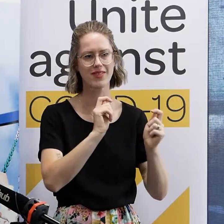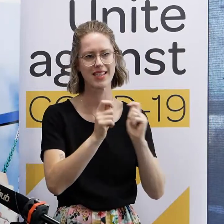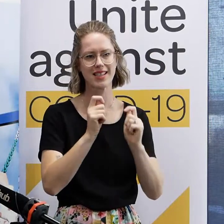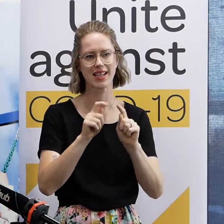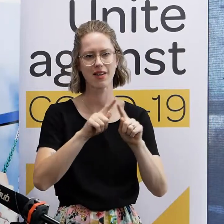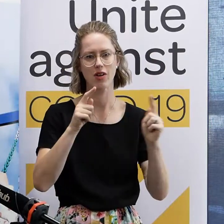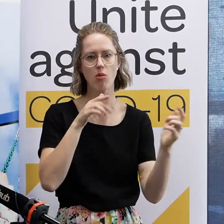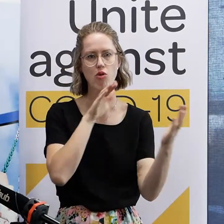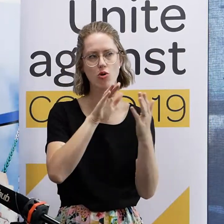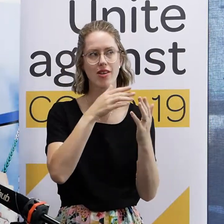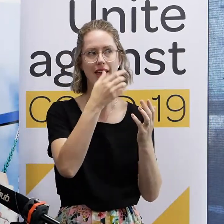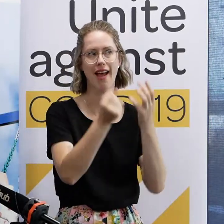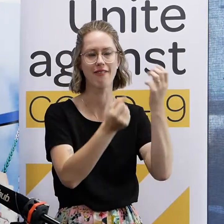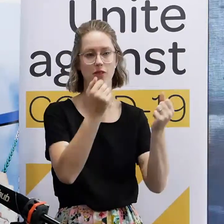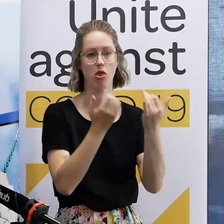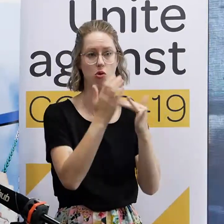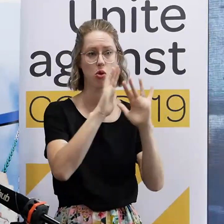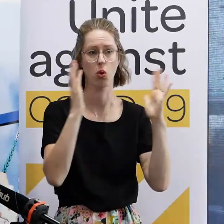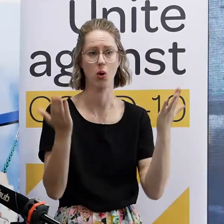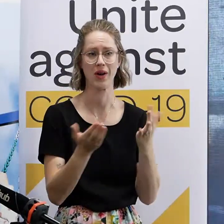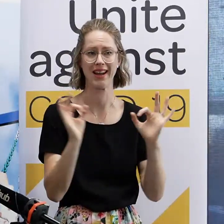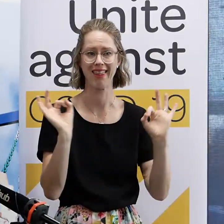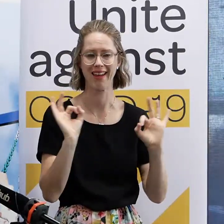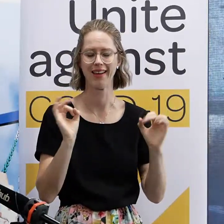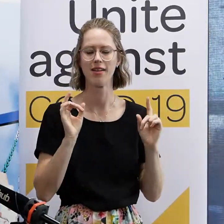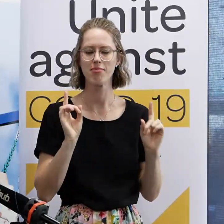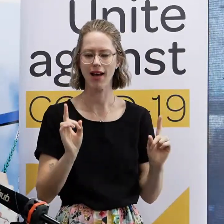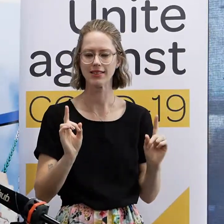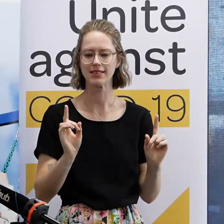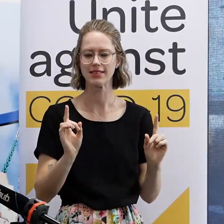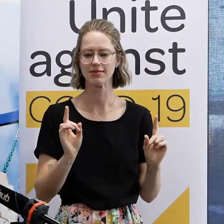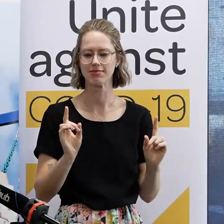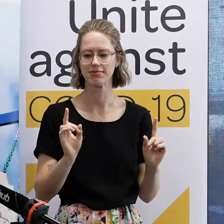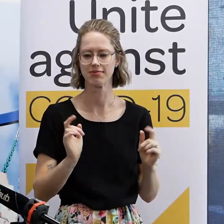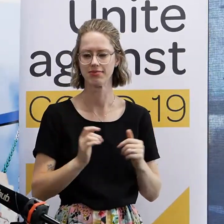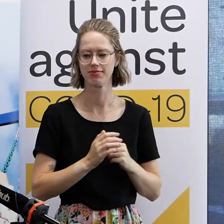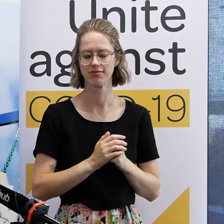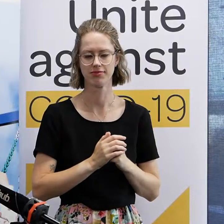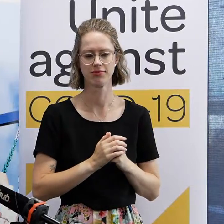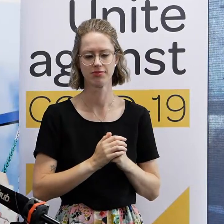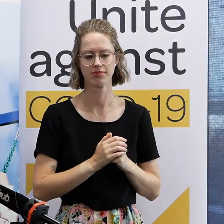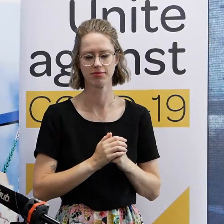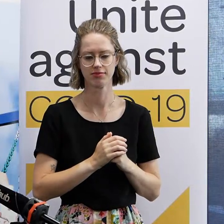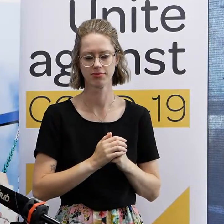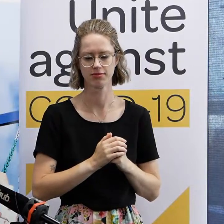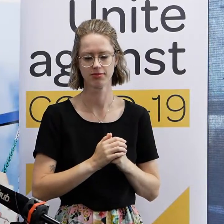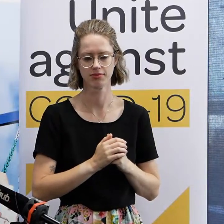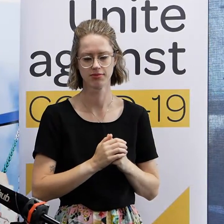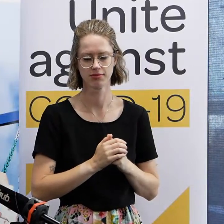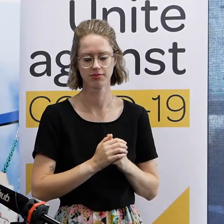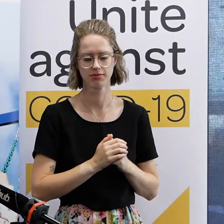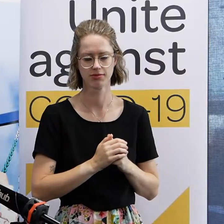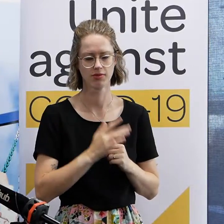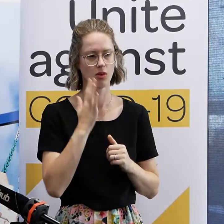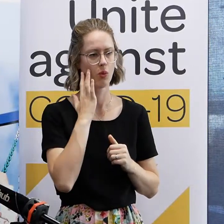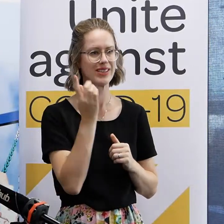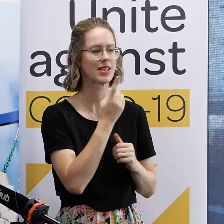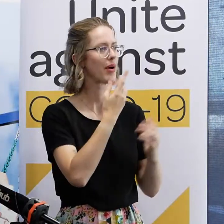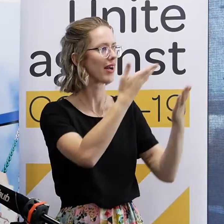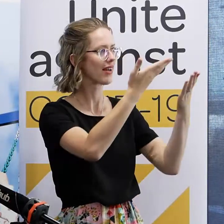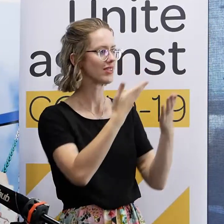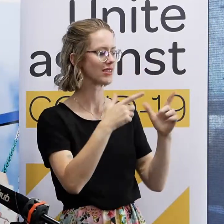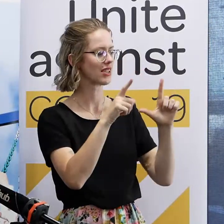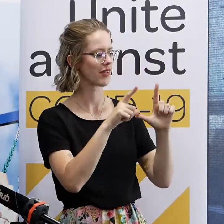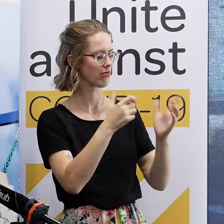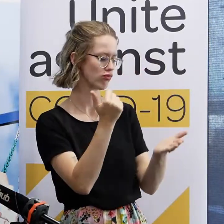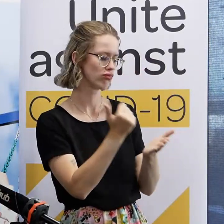in different countries, but we do take on face value a valid certification